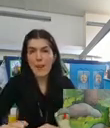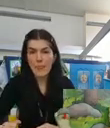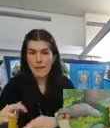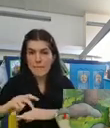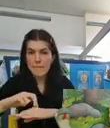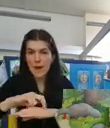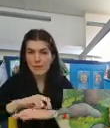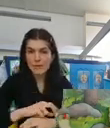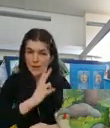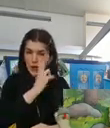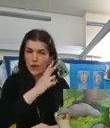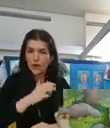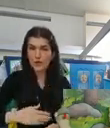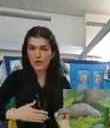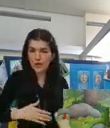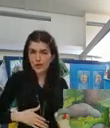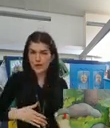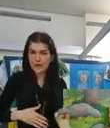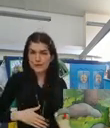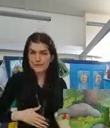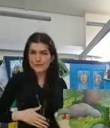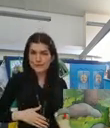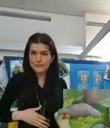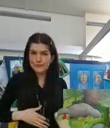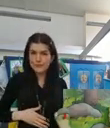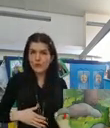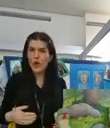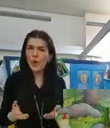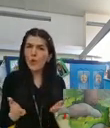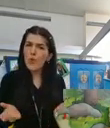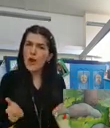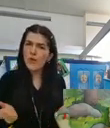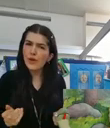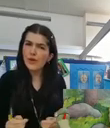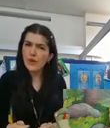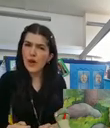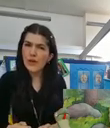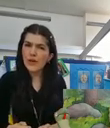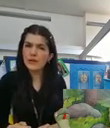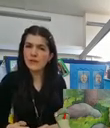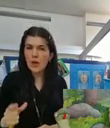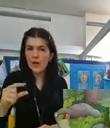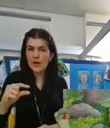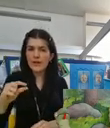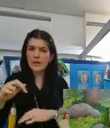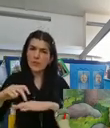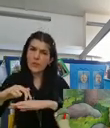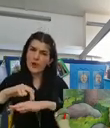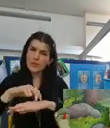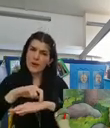the mouse looked good. "Where are you going, little brown